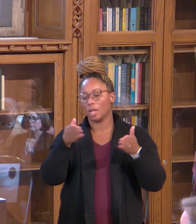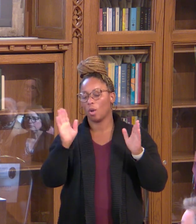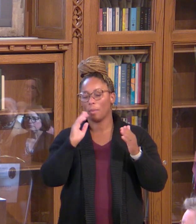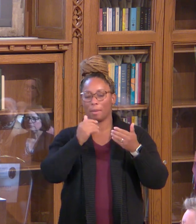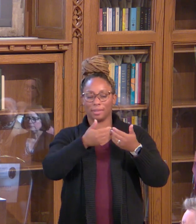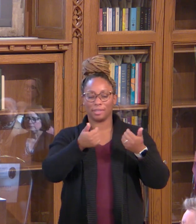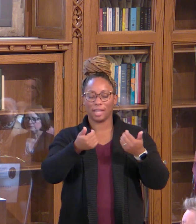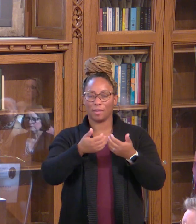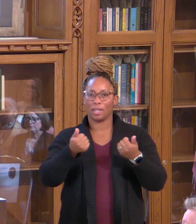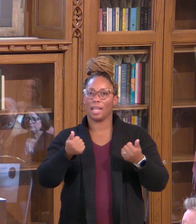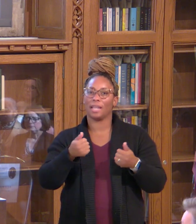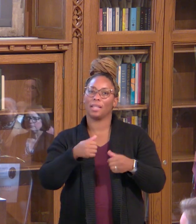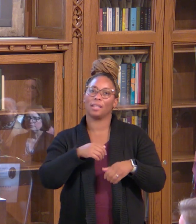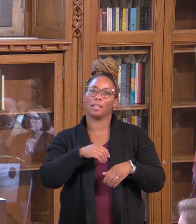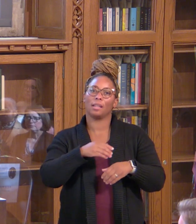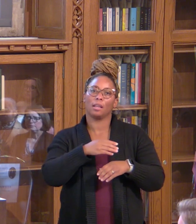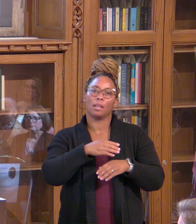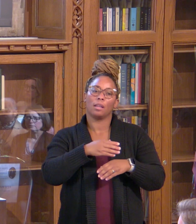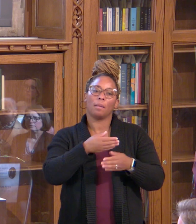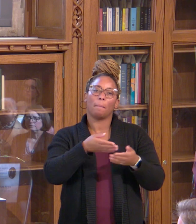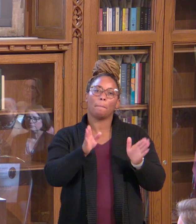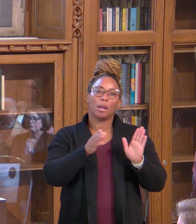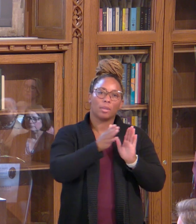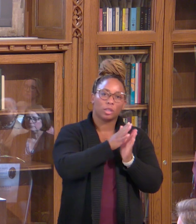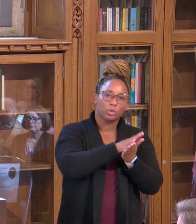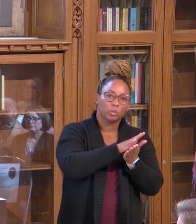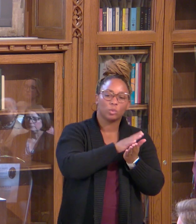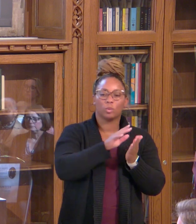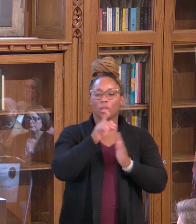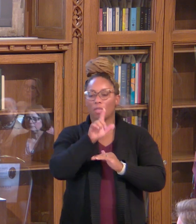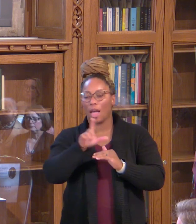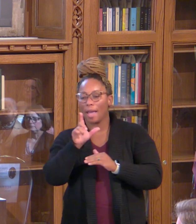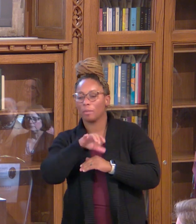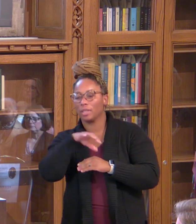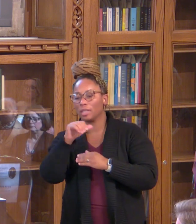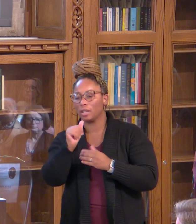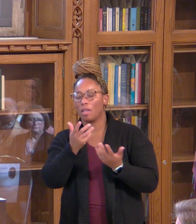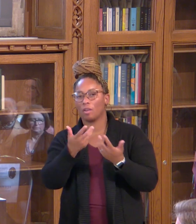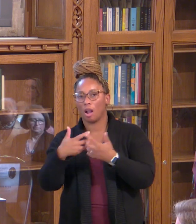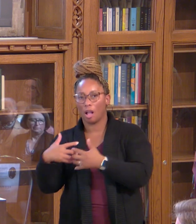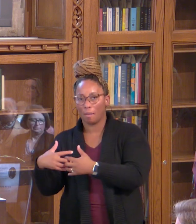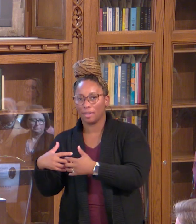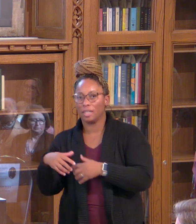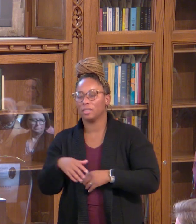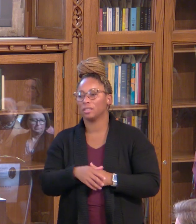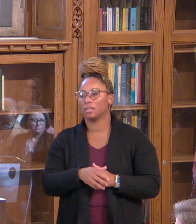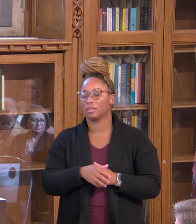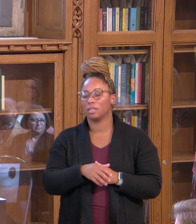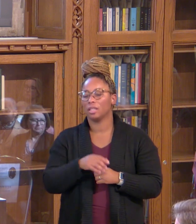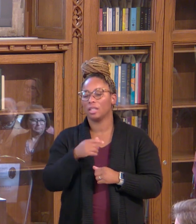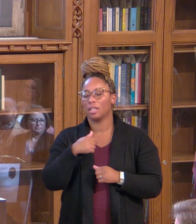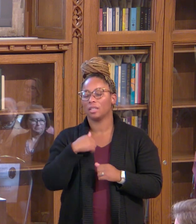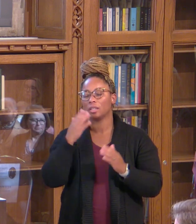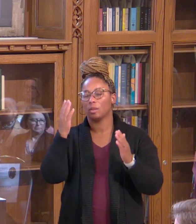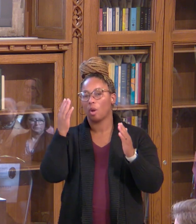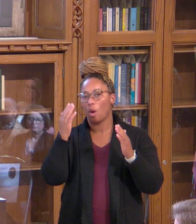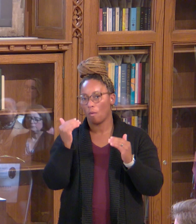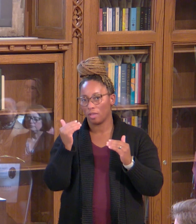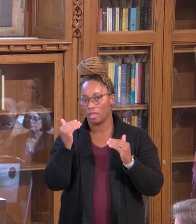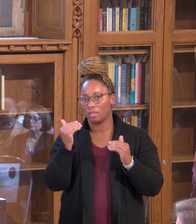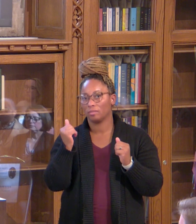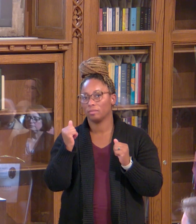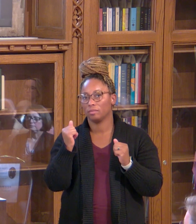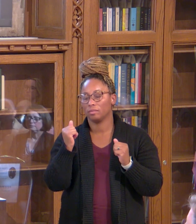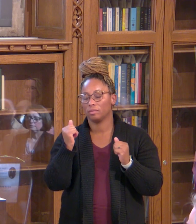segregated public schools and libraries and other forms of accommodations and so a hopeful a very